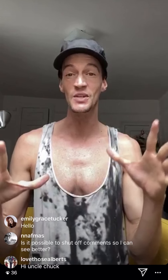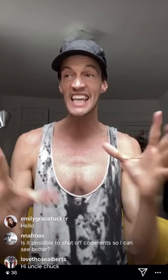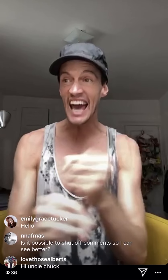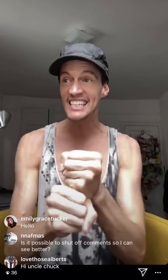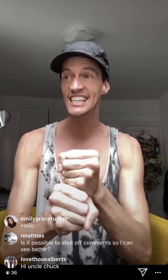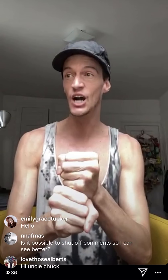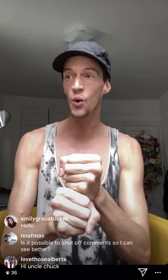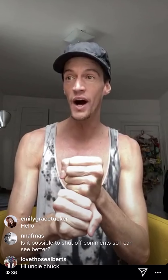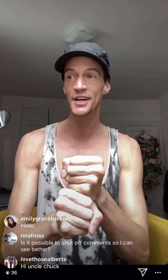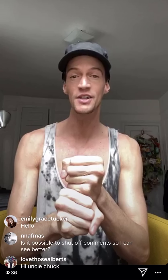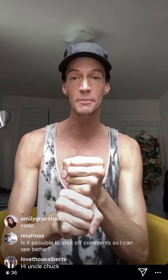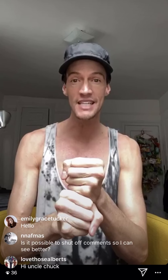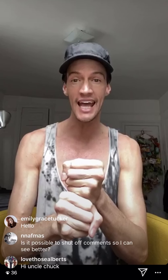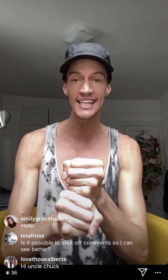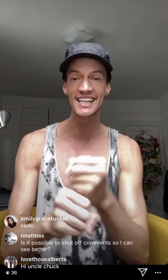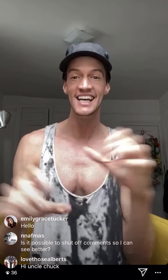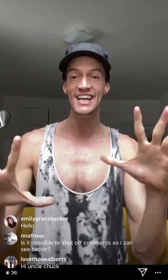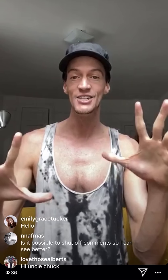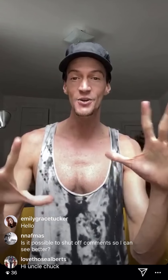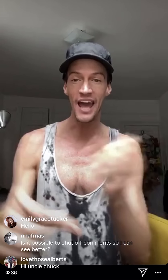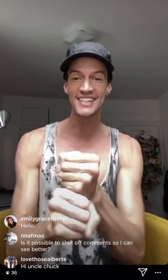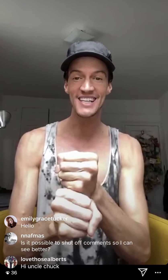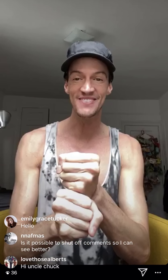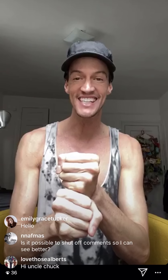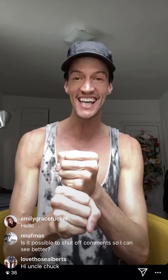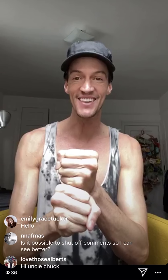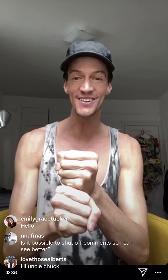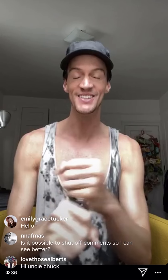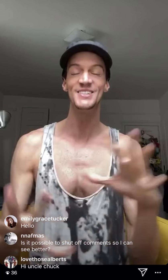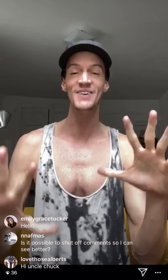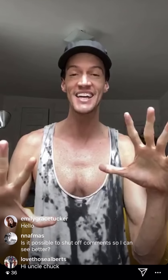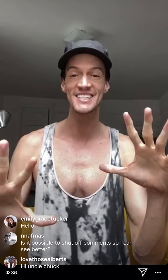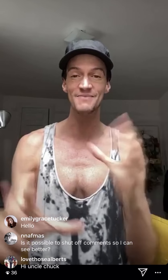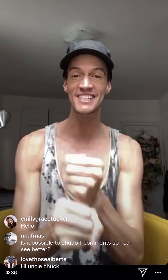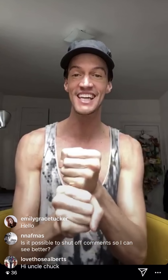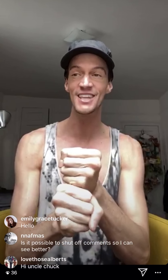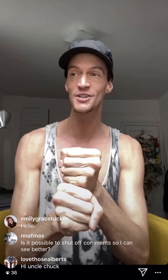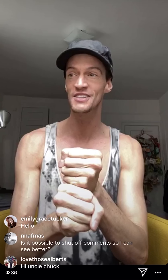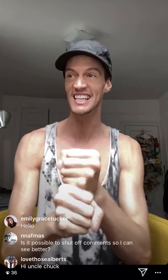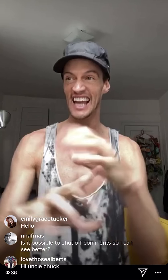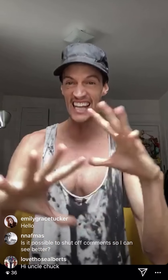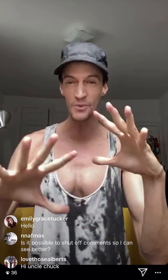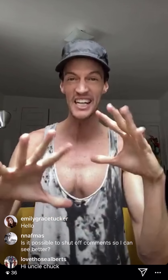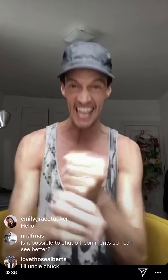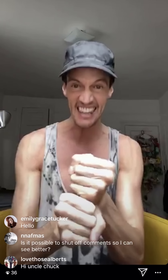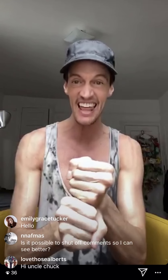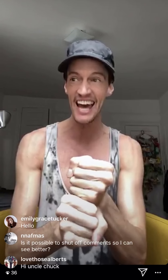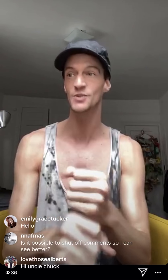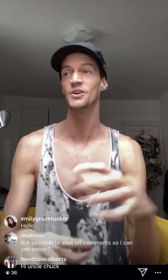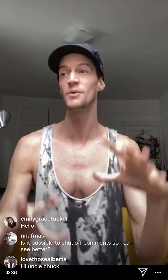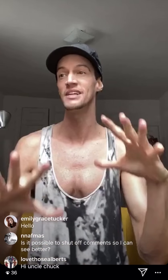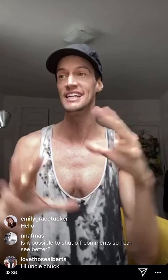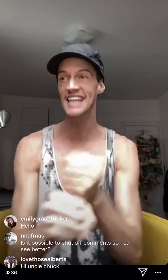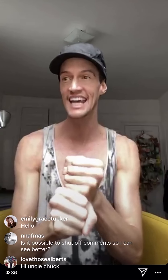get, acquire, obtain, two hands coming together. Two hands coming together to I want to get that, or I want to attain,